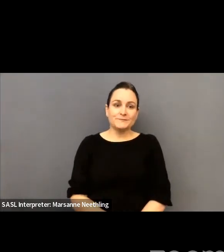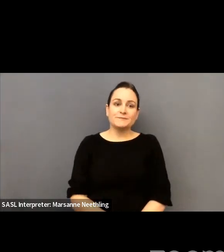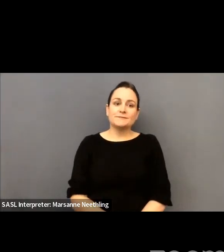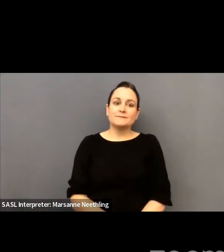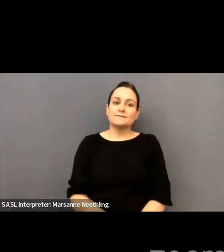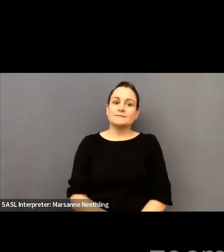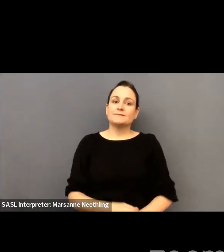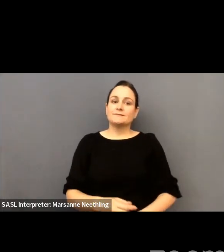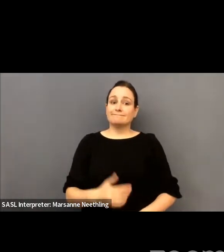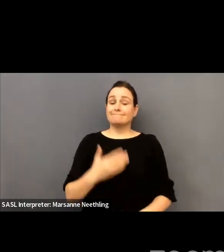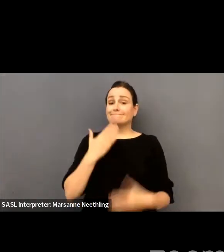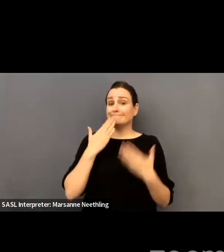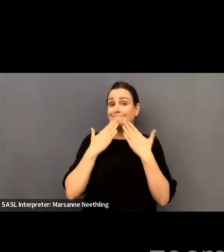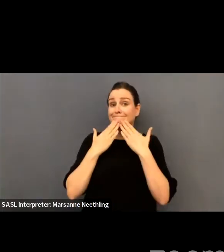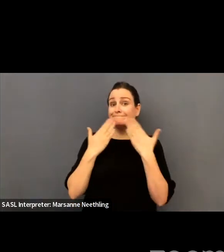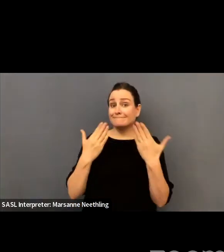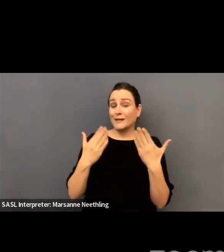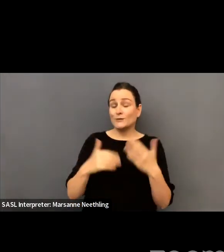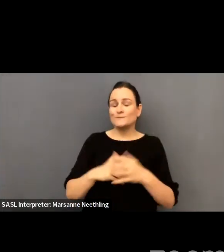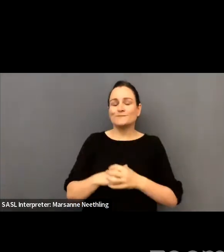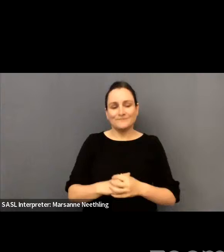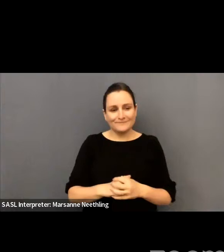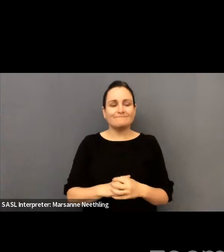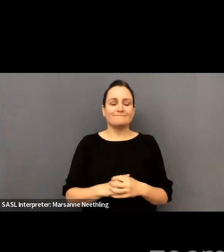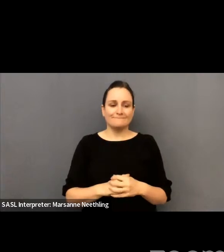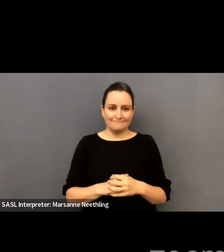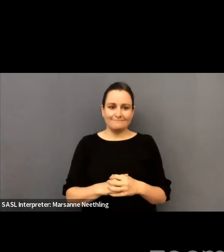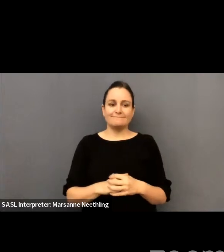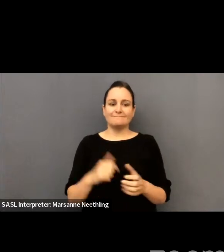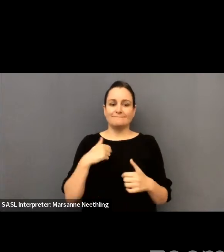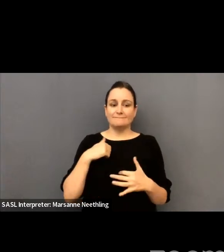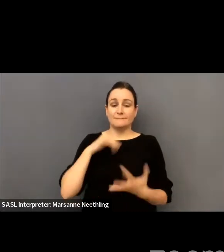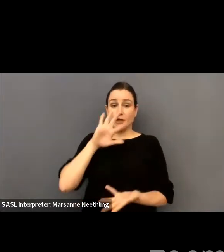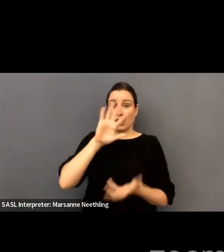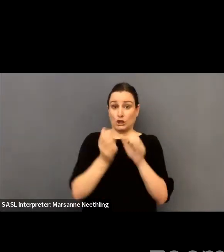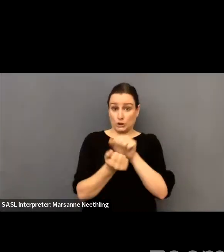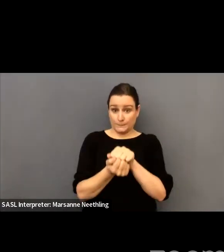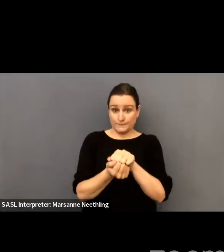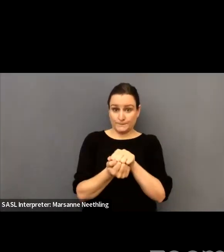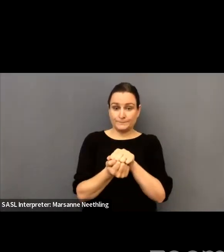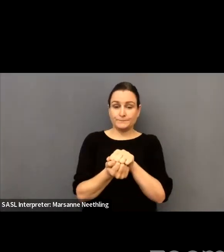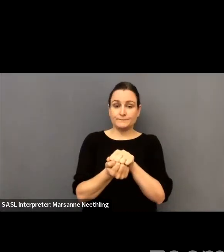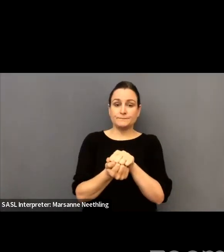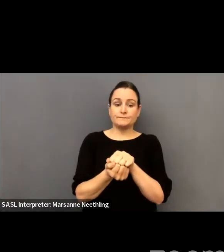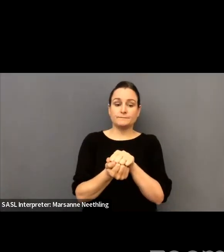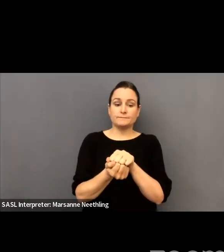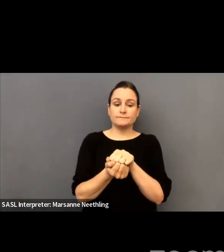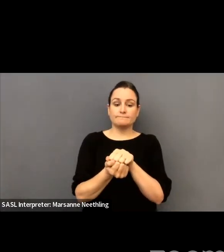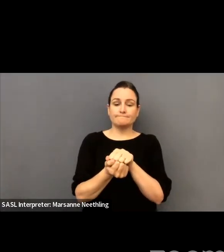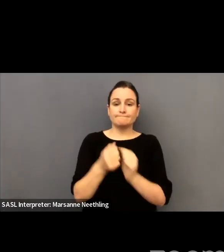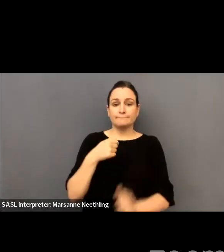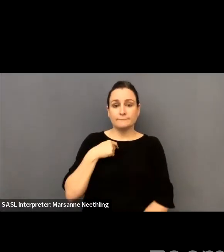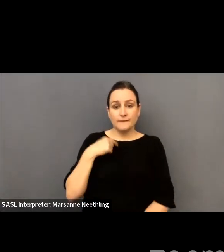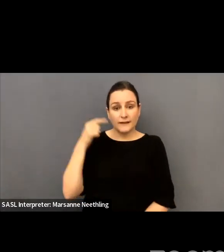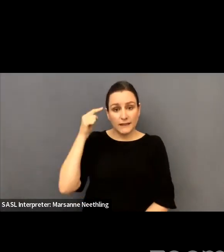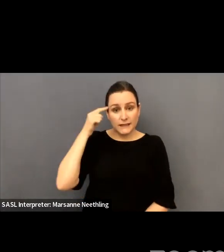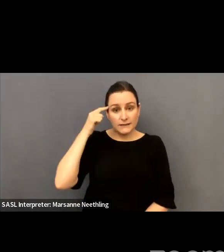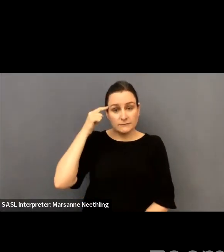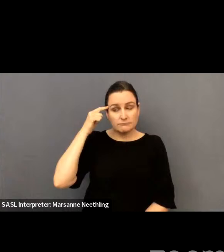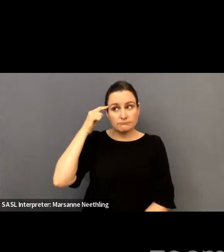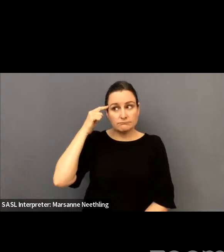Thank you very much, Neville. Just in closing, I think cooperation for or